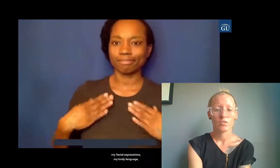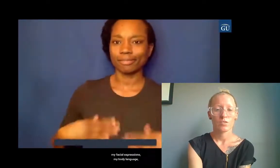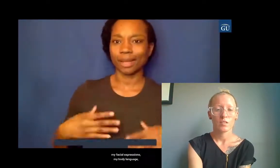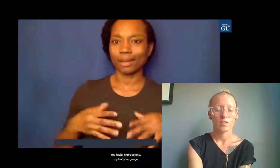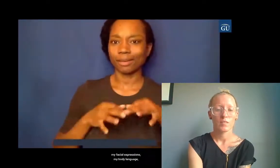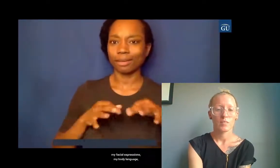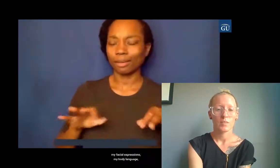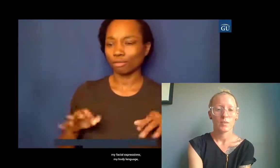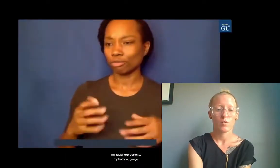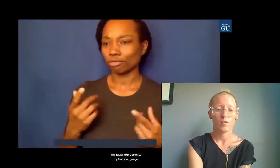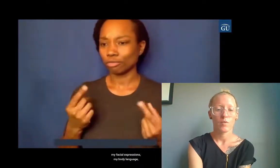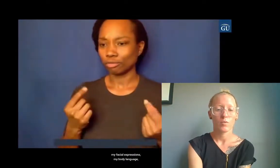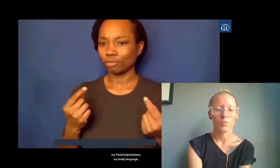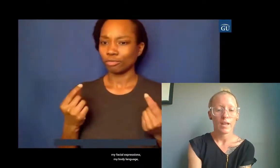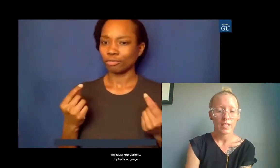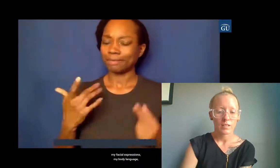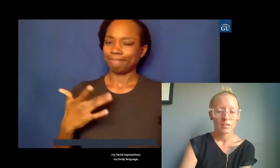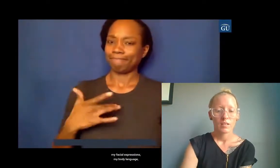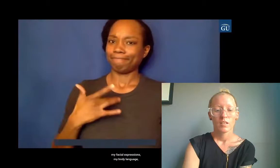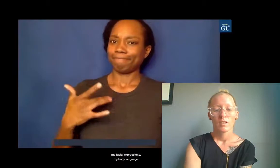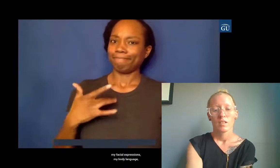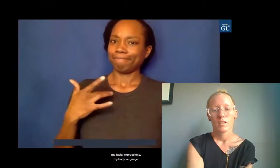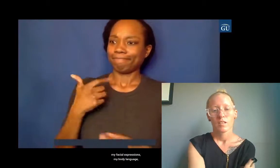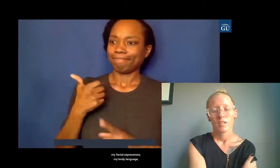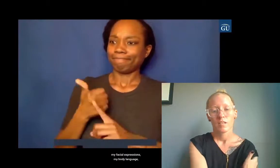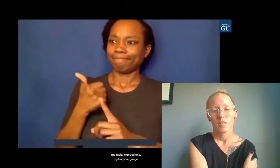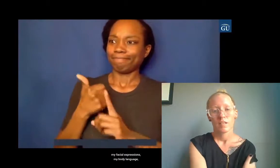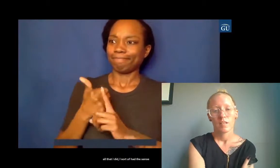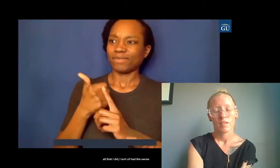It was actually people that were white